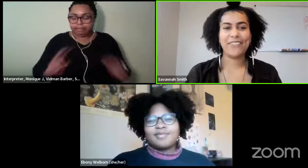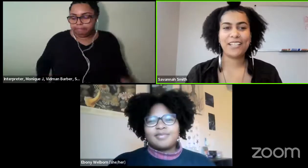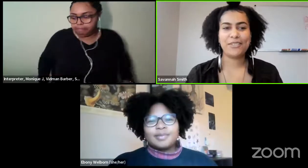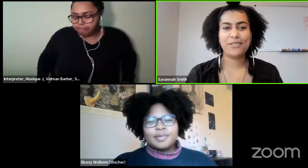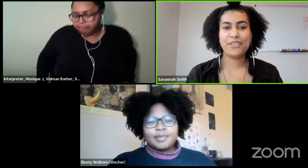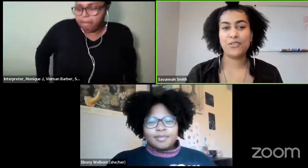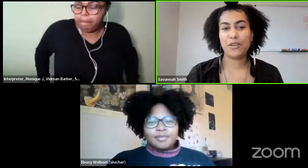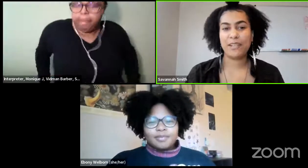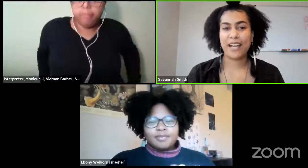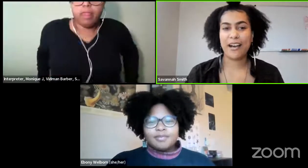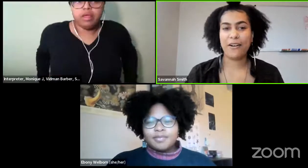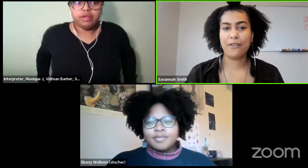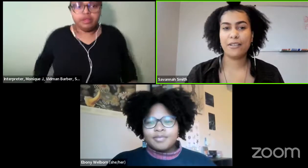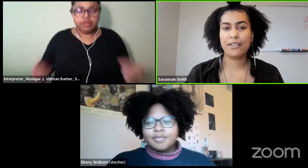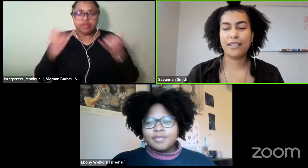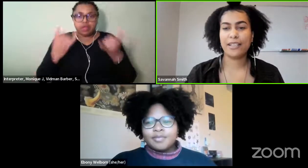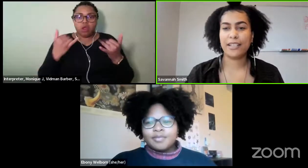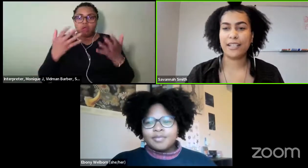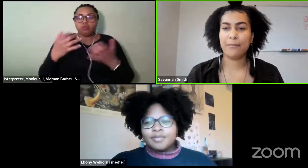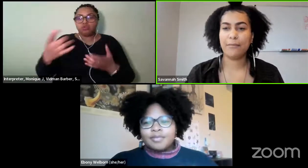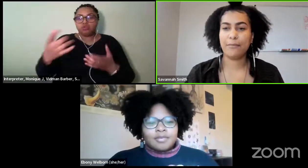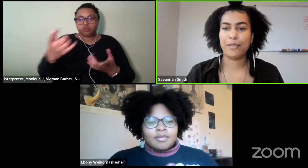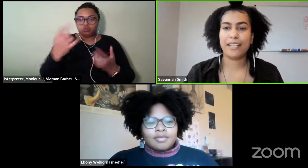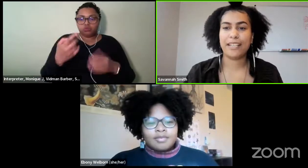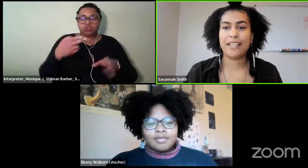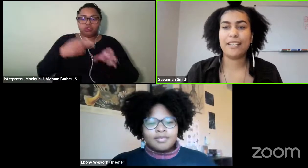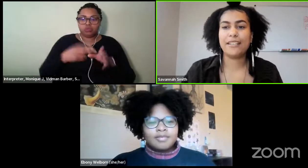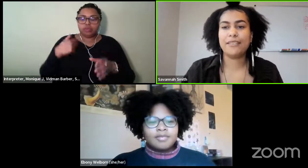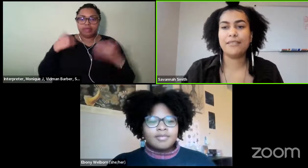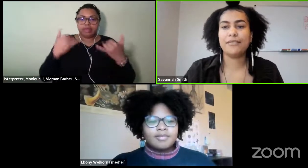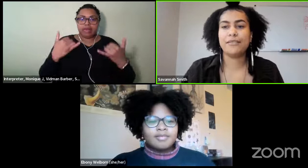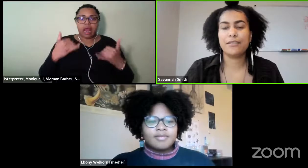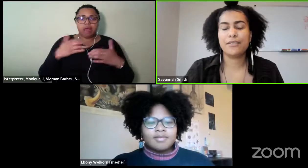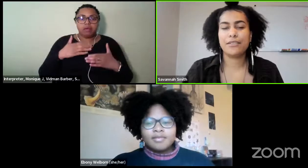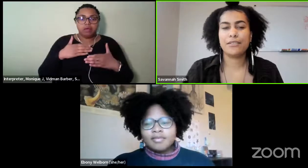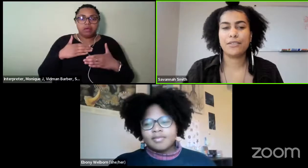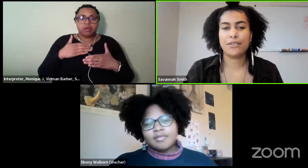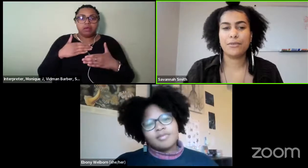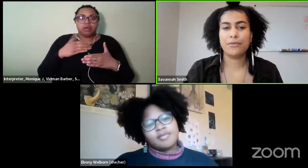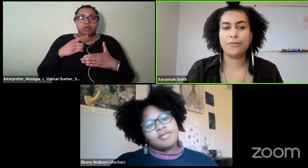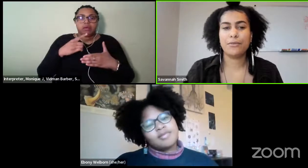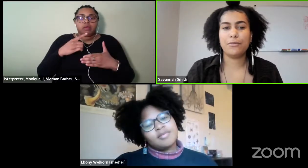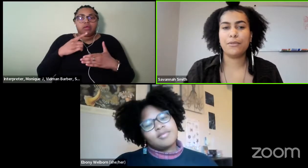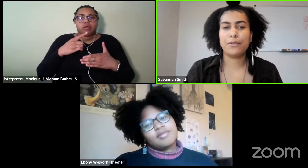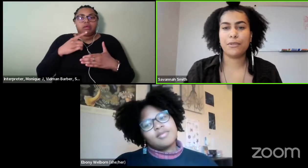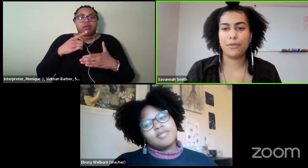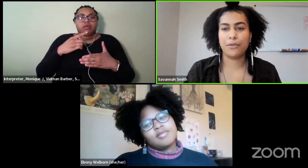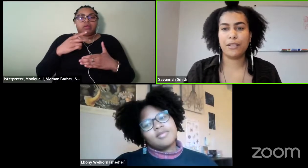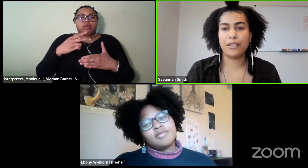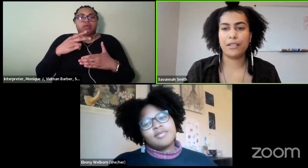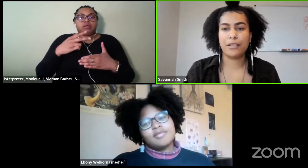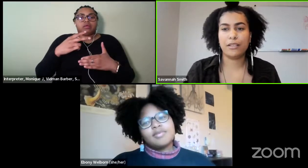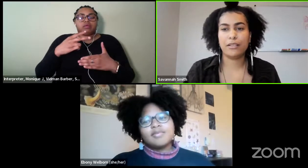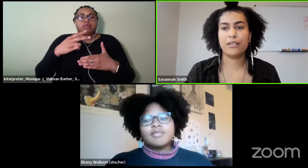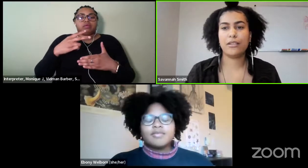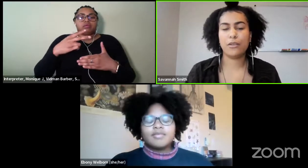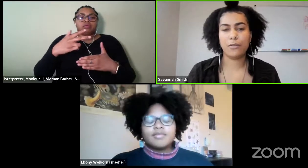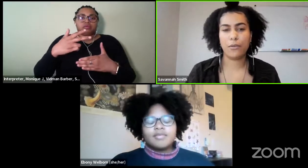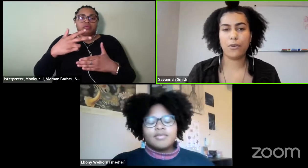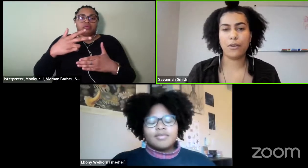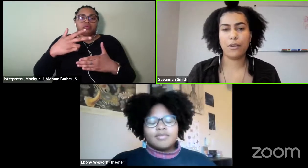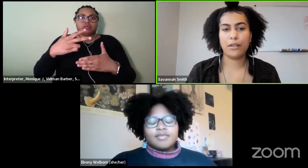And I'll invite you to join me now in breathing in, 2,